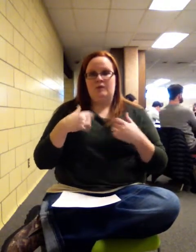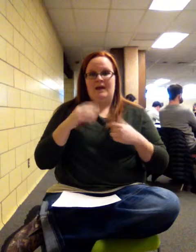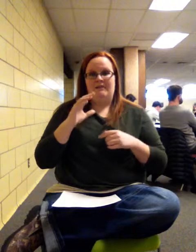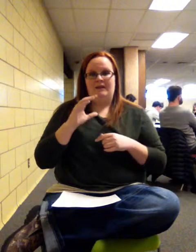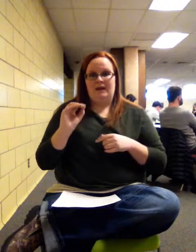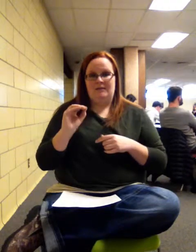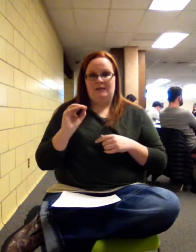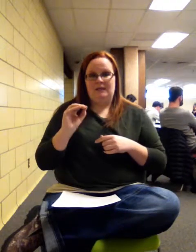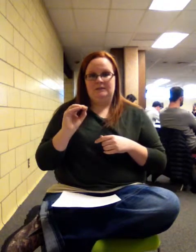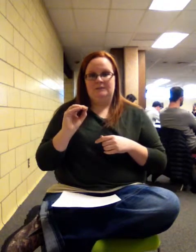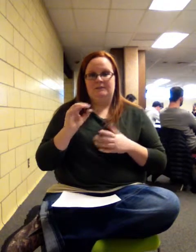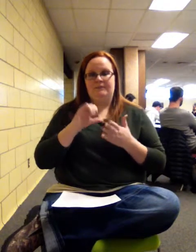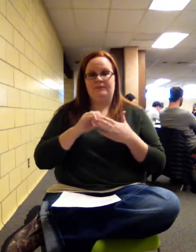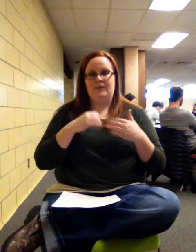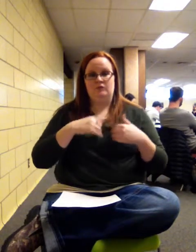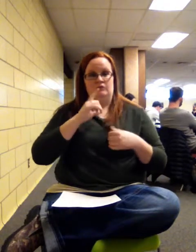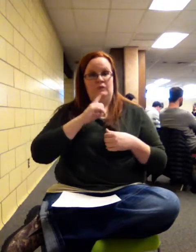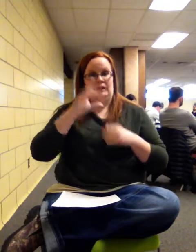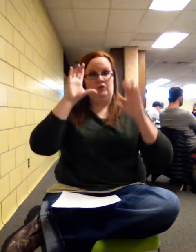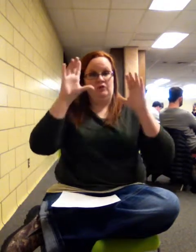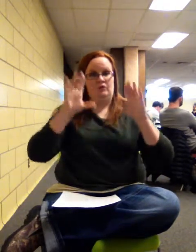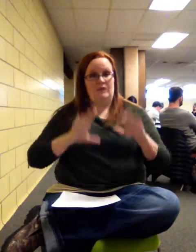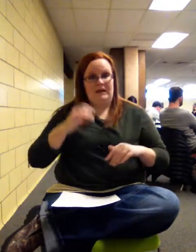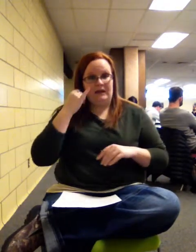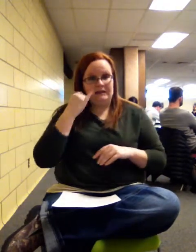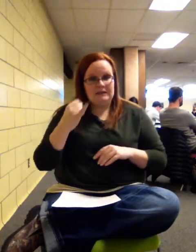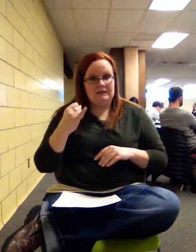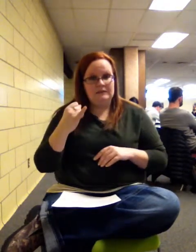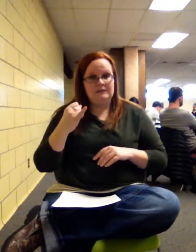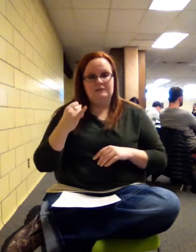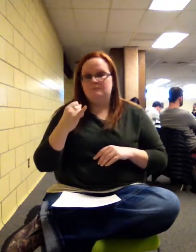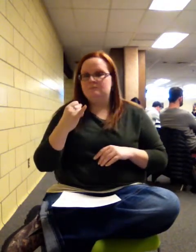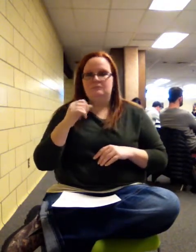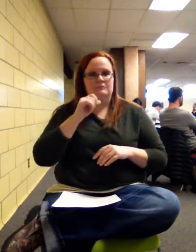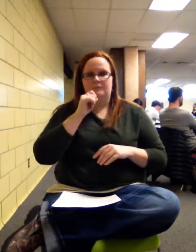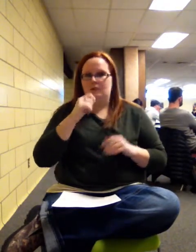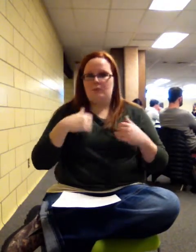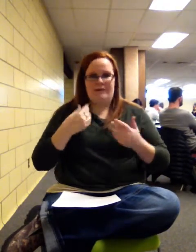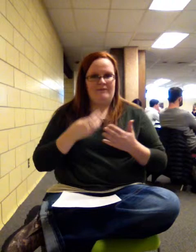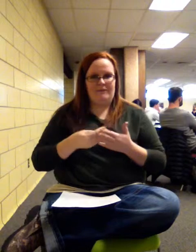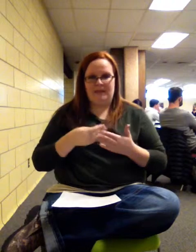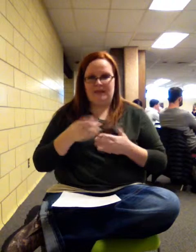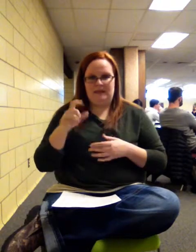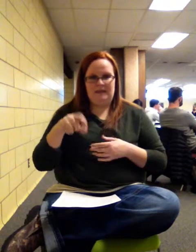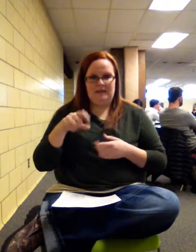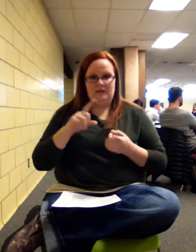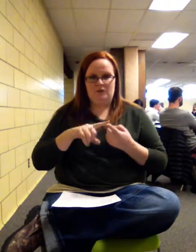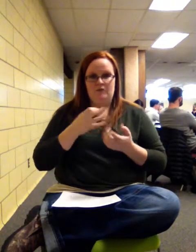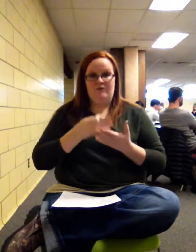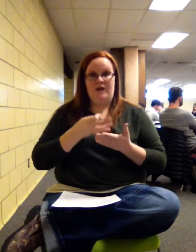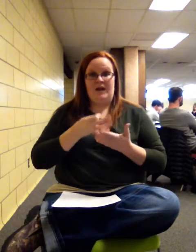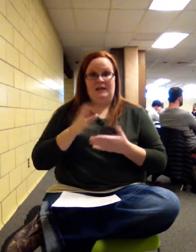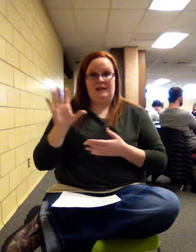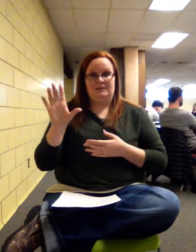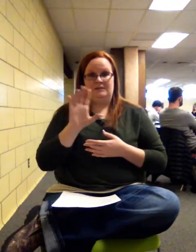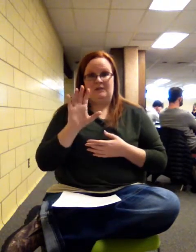companies that have really great ideas that don't necessarily have the money that they need to finance their company. And